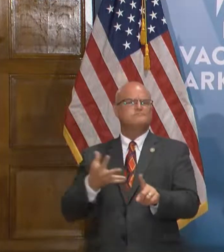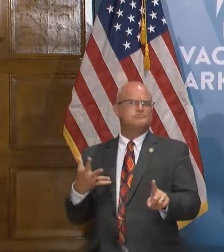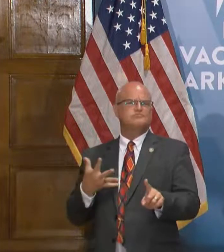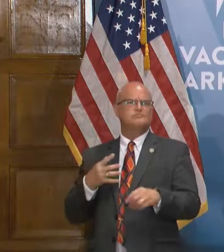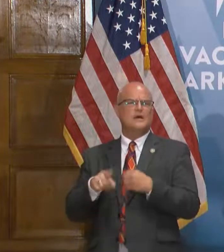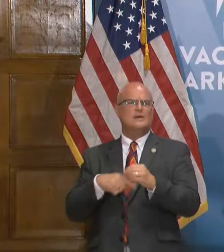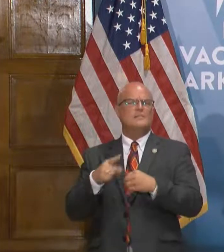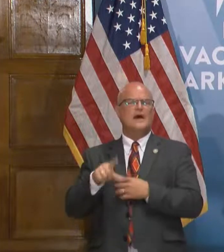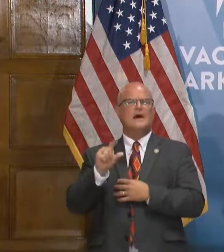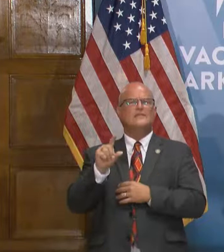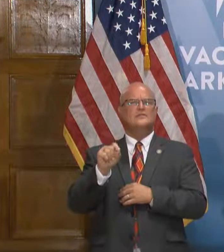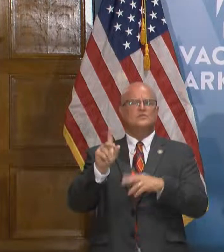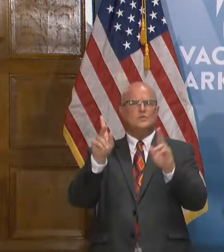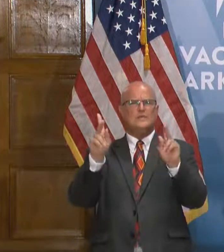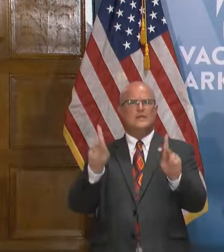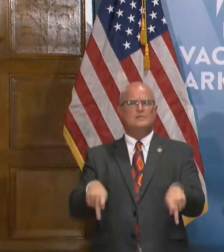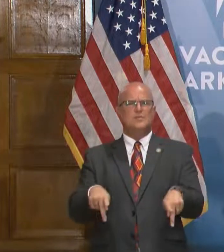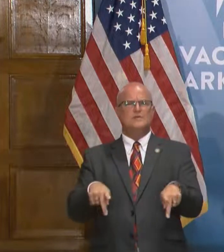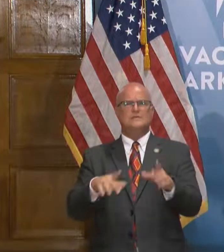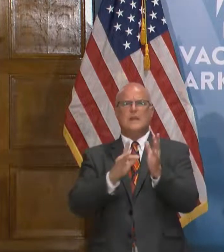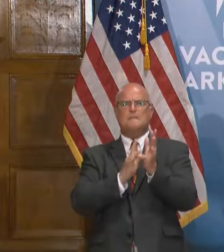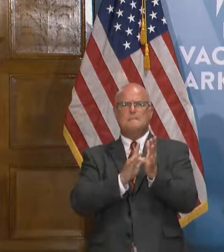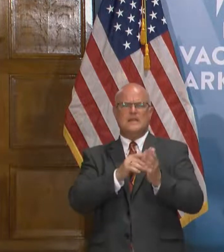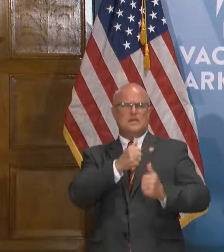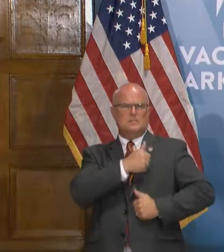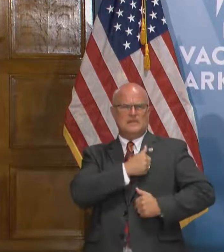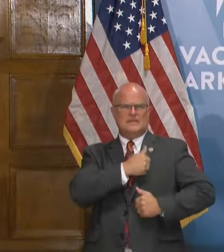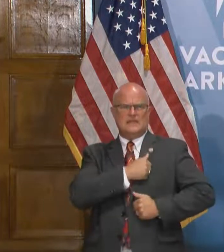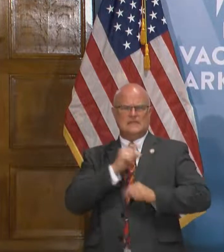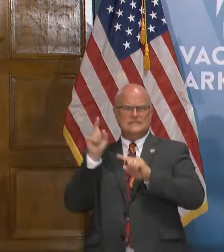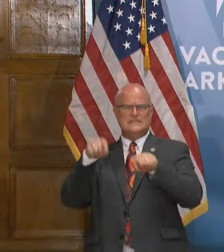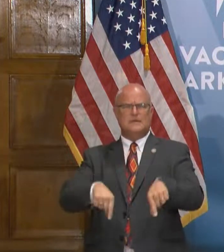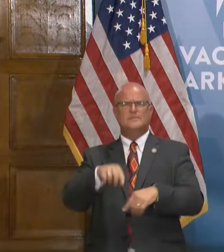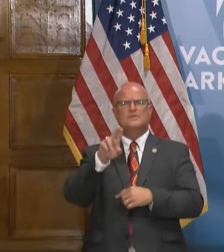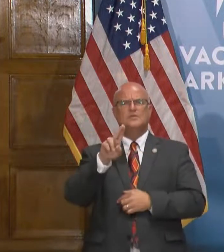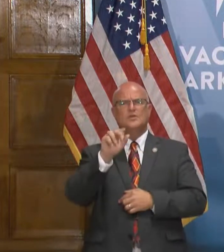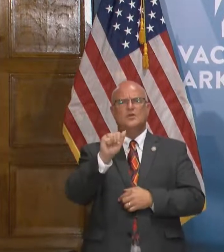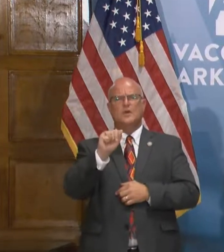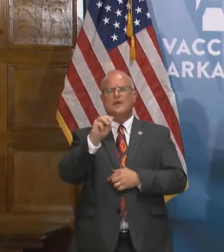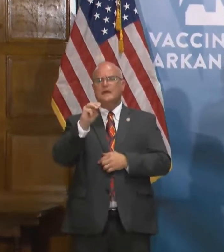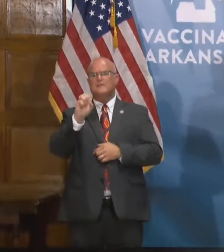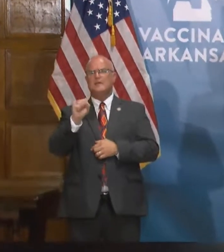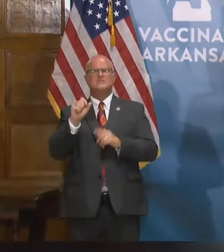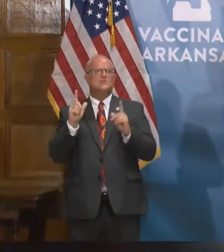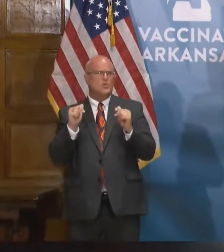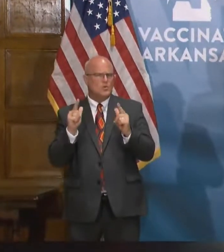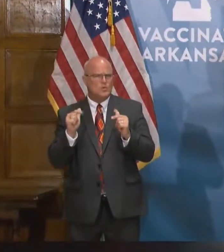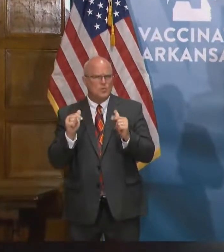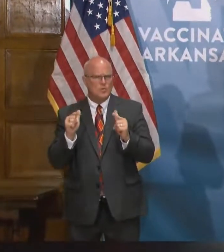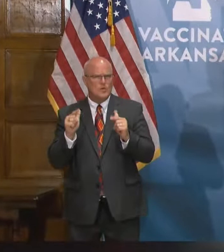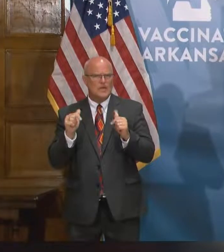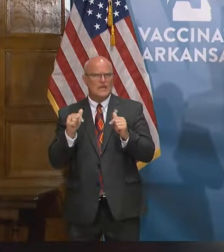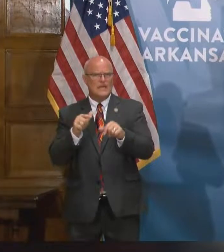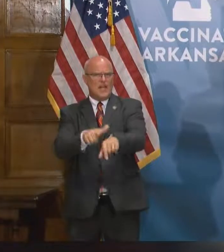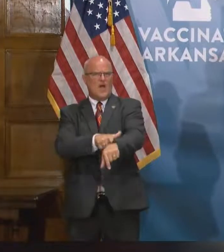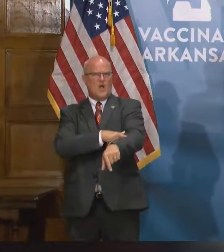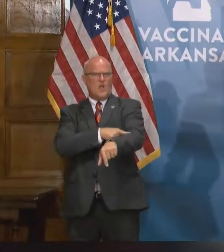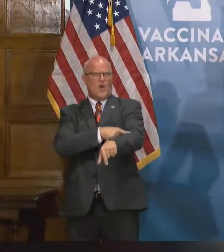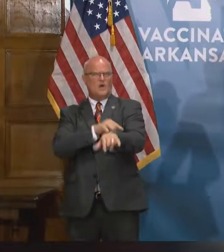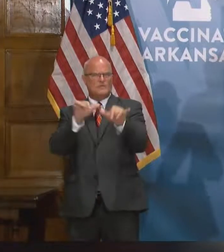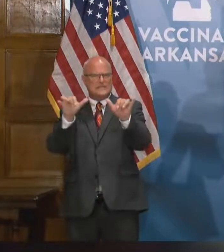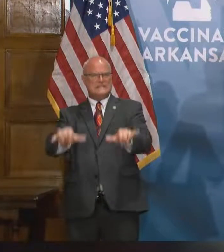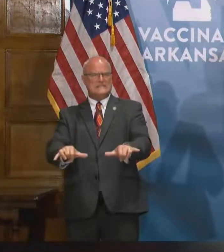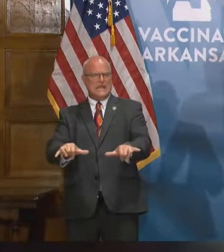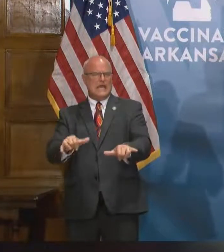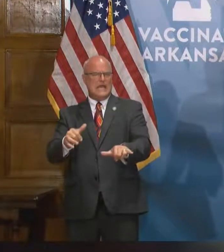about the 20-person medical military that are coming to UAMS. When are they coming? How long will they be